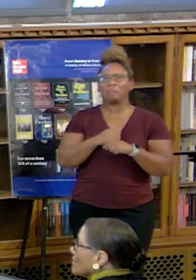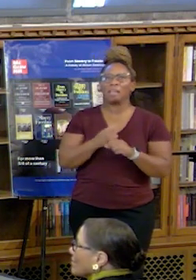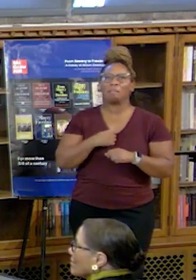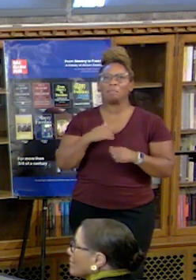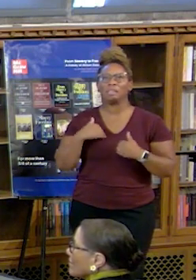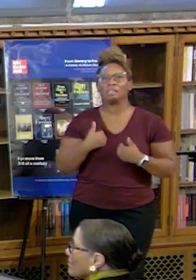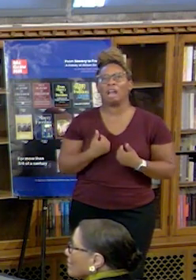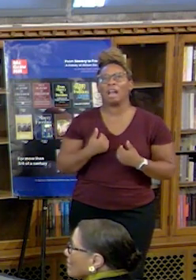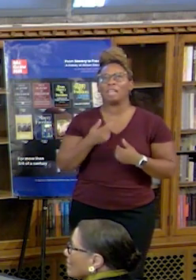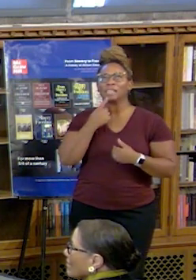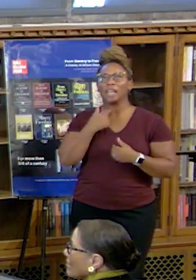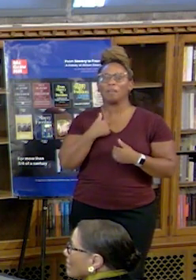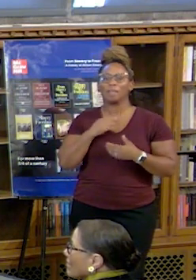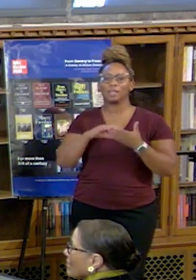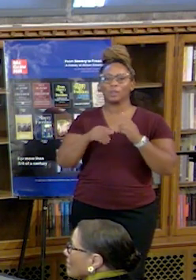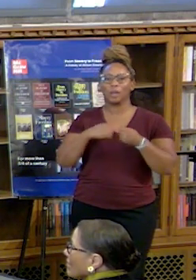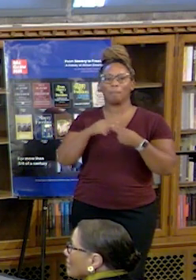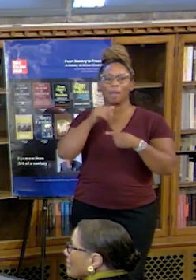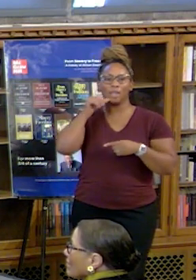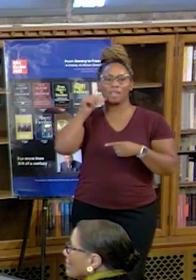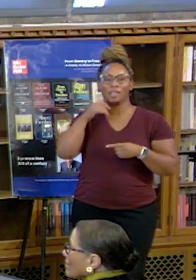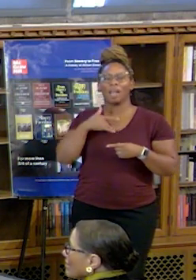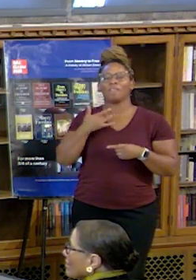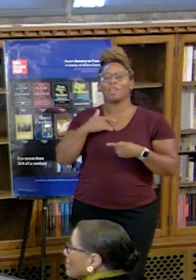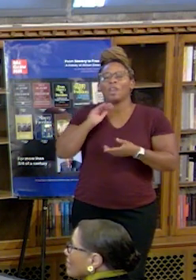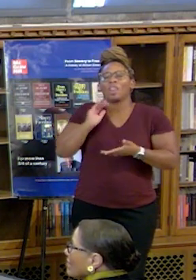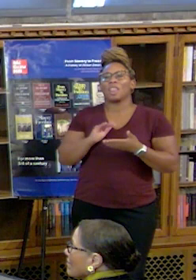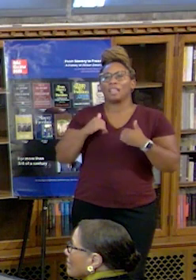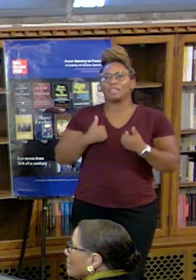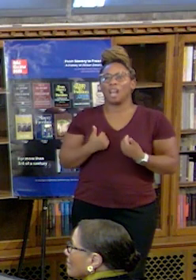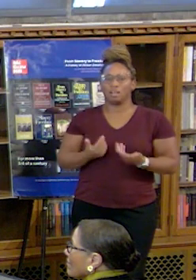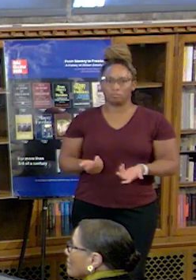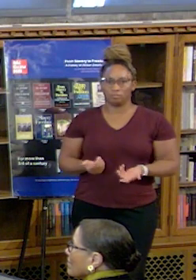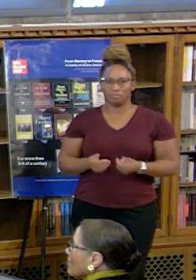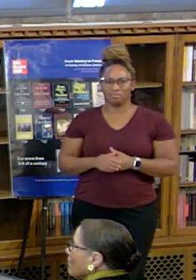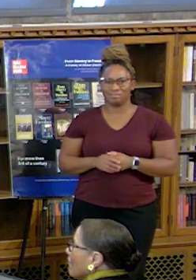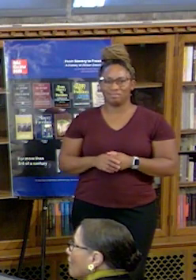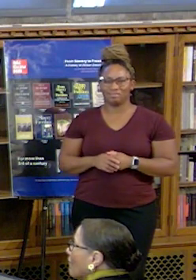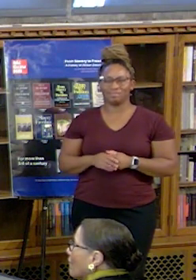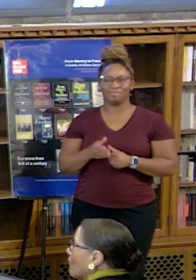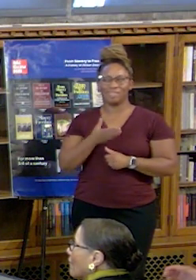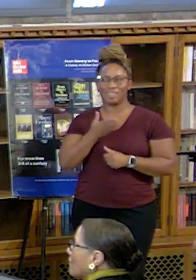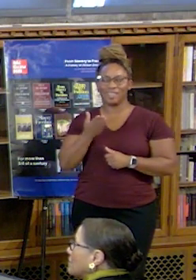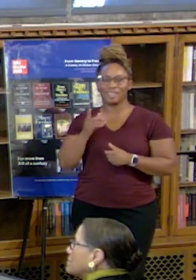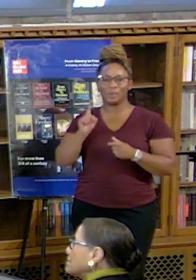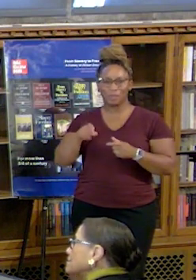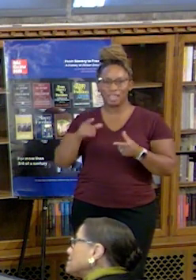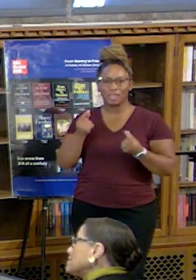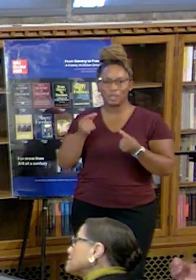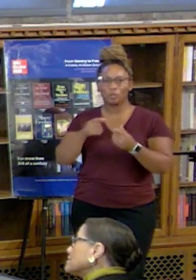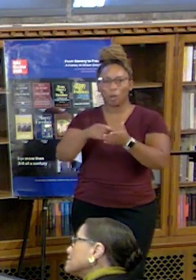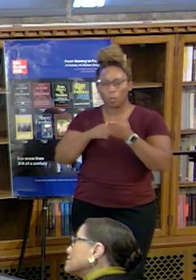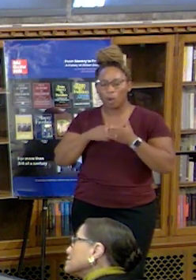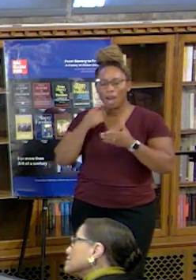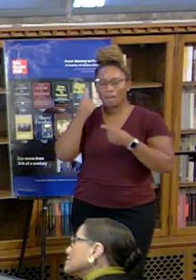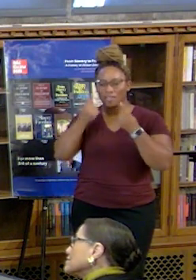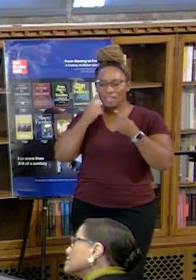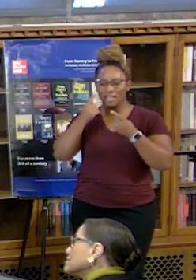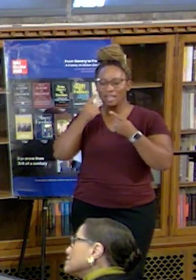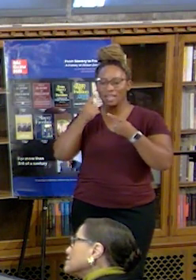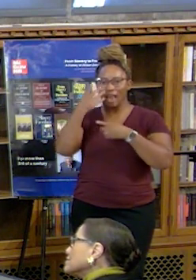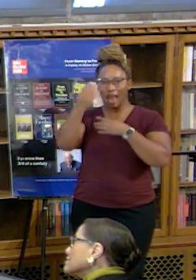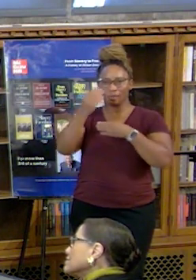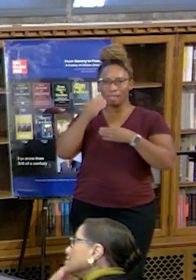about yesterday that makes me less tired like the things that we need to do um require thinking outside of